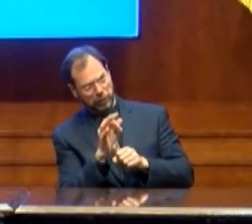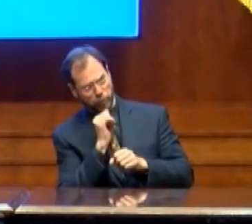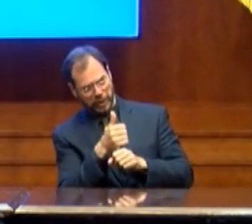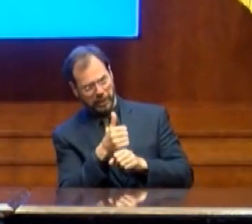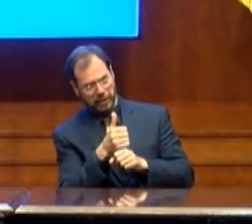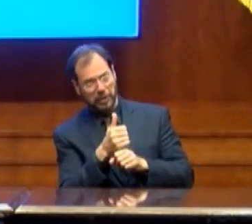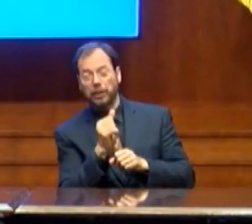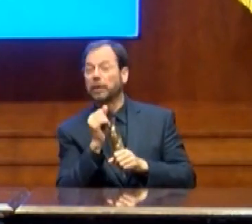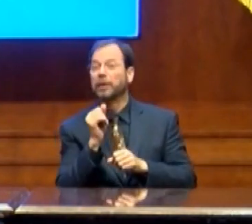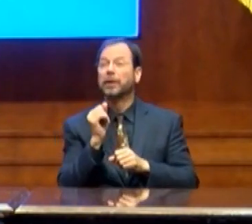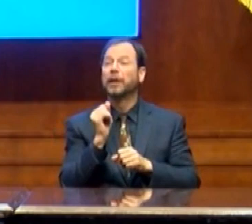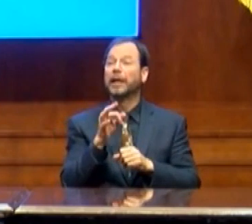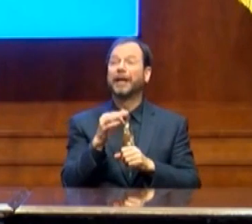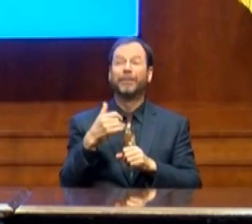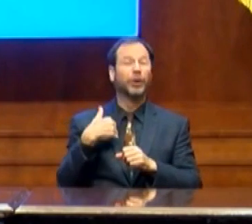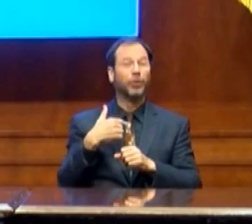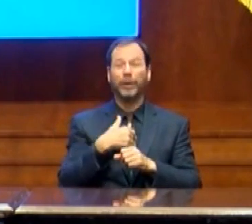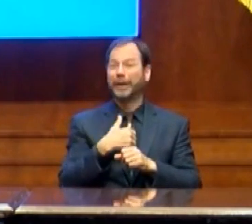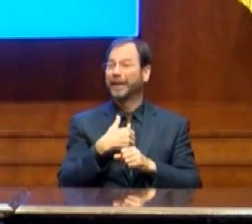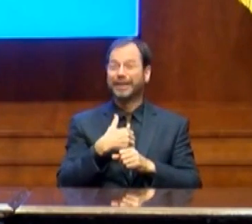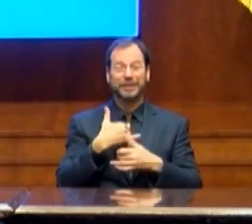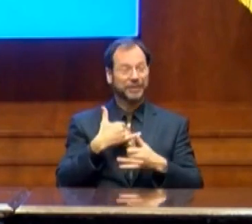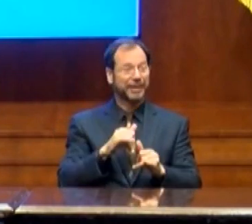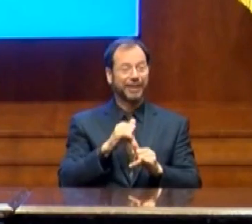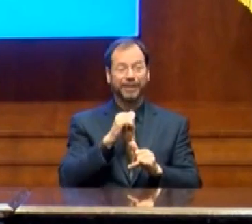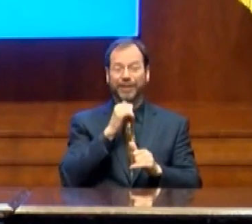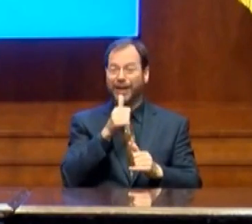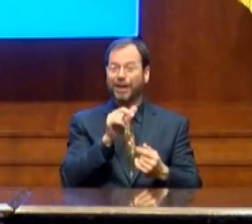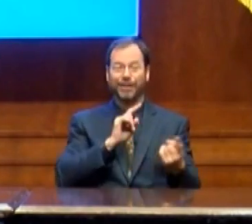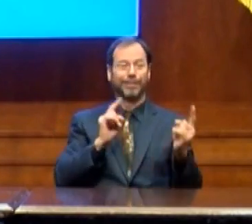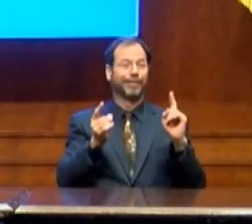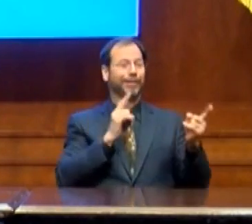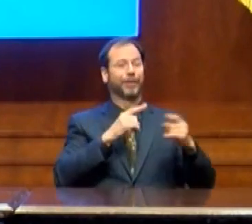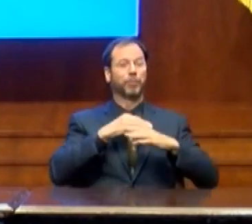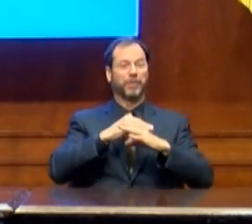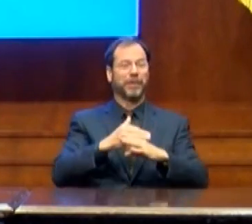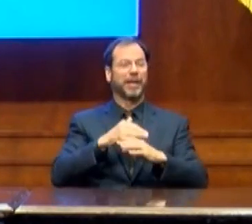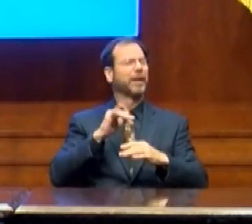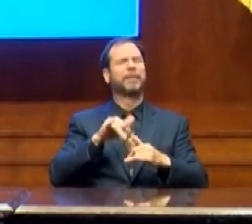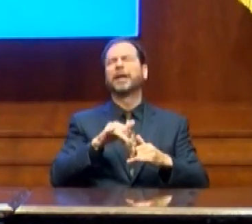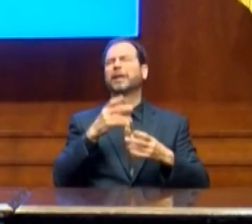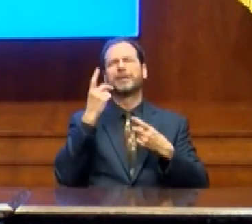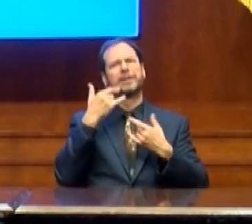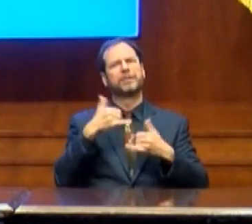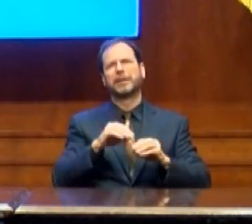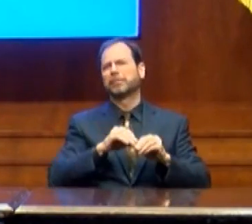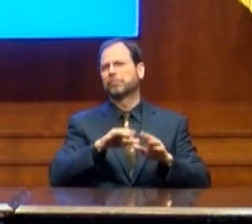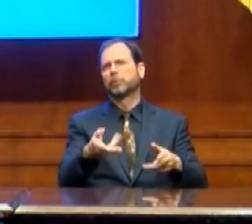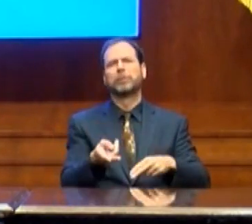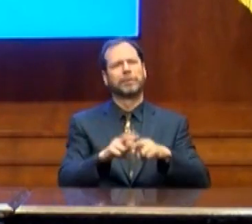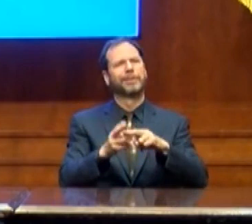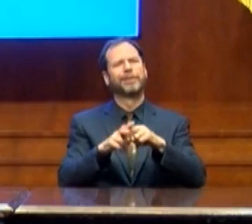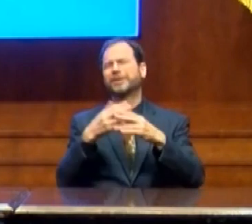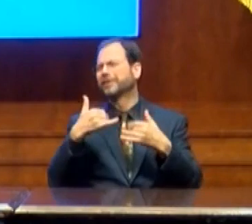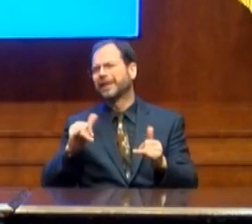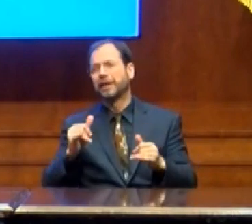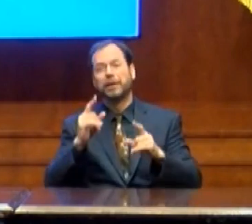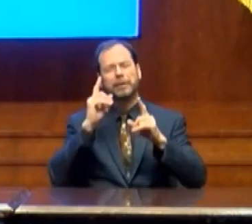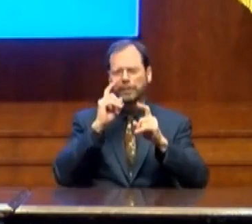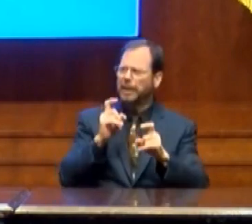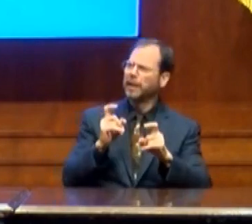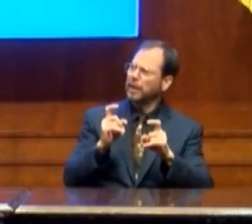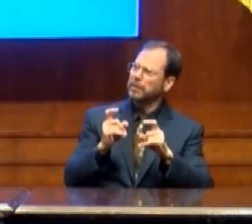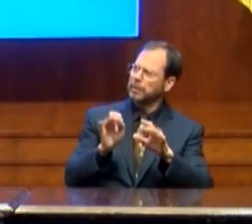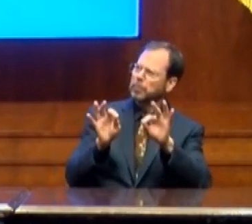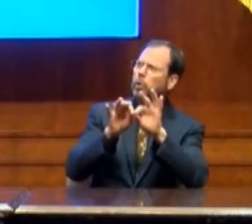by itself, if we didn't do the things we're asked to do in terms of prevention, the disease would continue to progress.